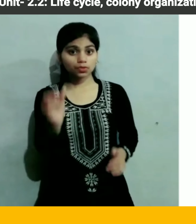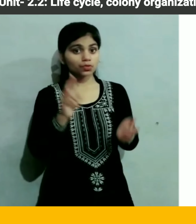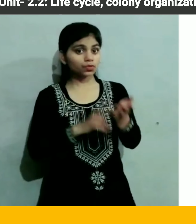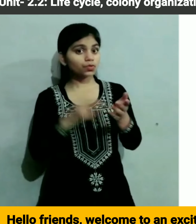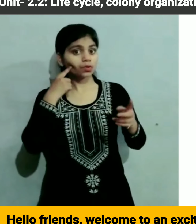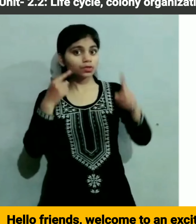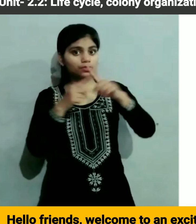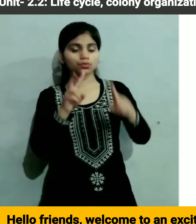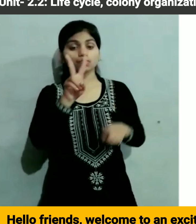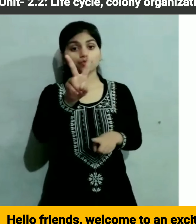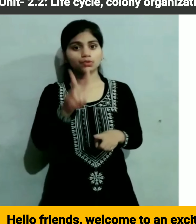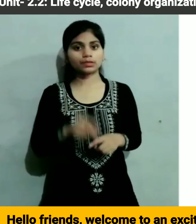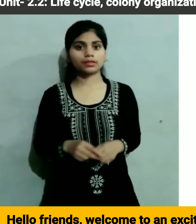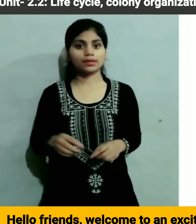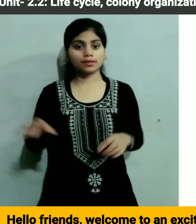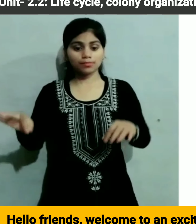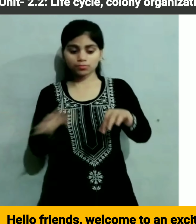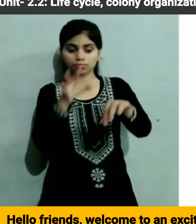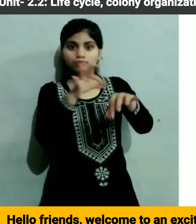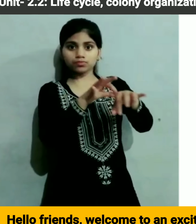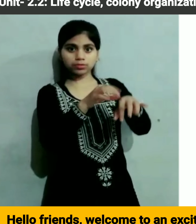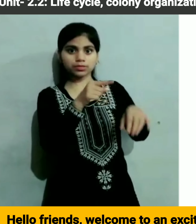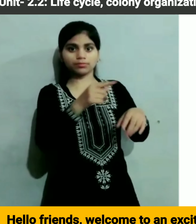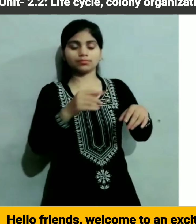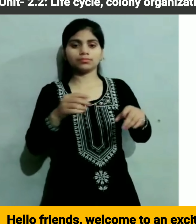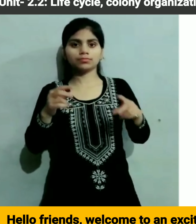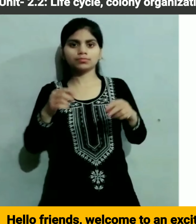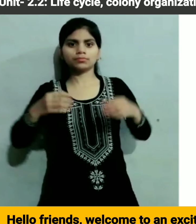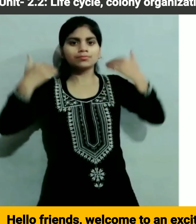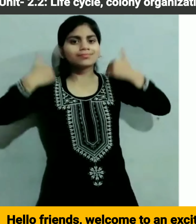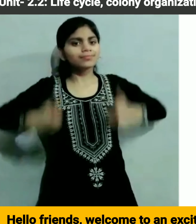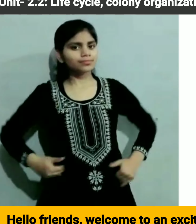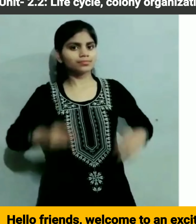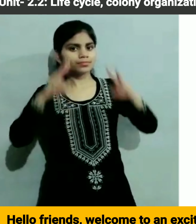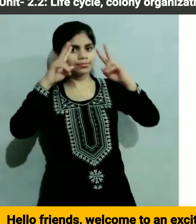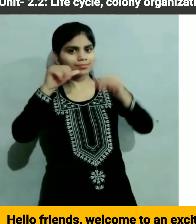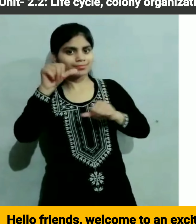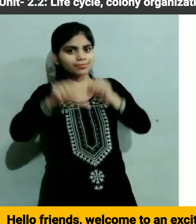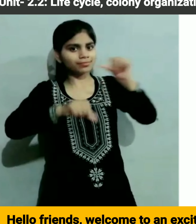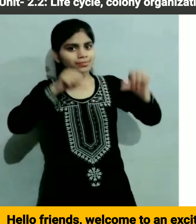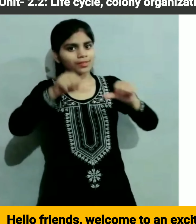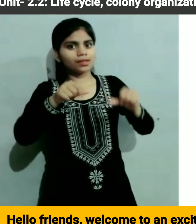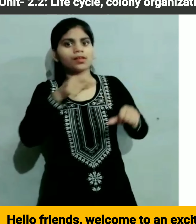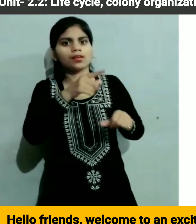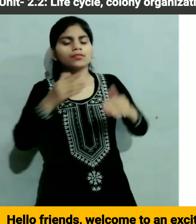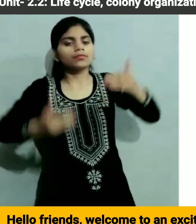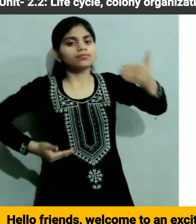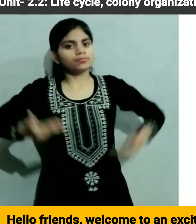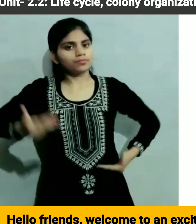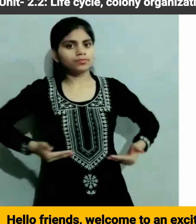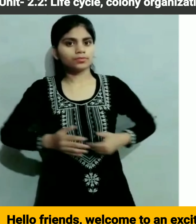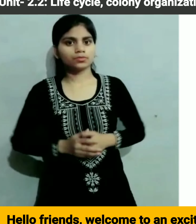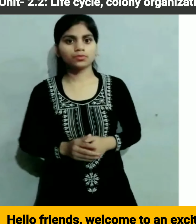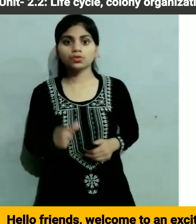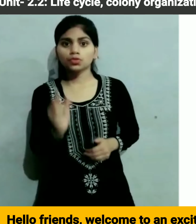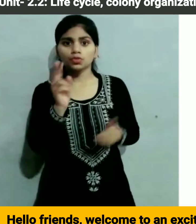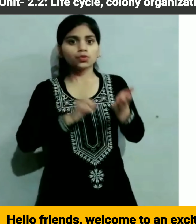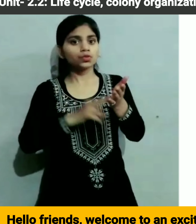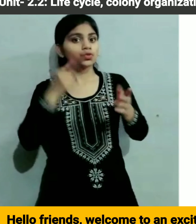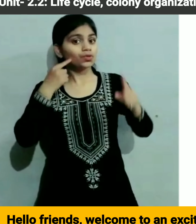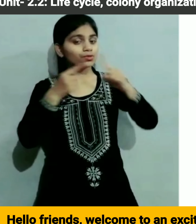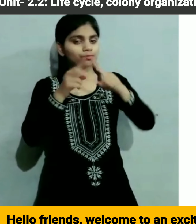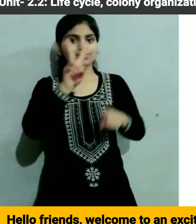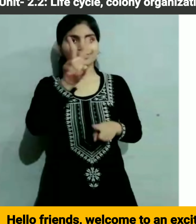Unit 2: B Biology and Behavior. Unit 2.2. Hello